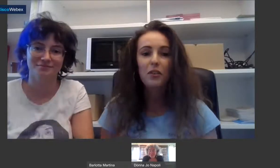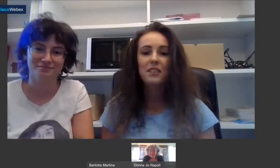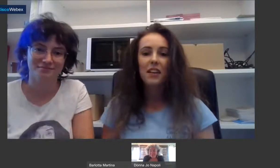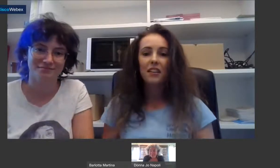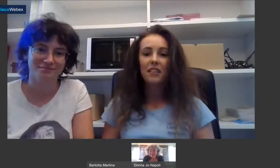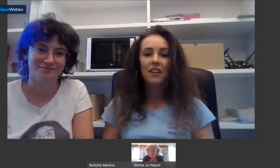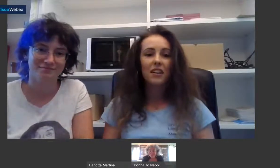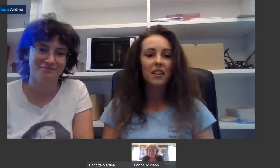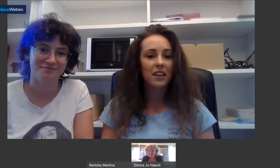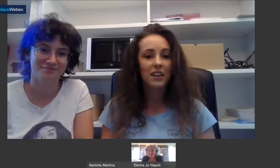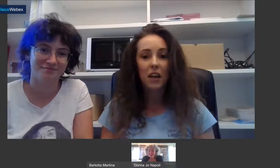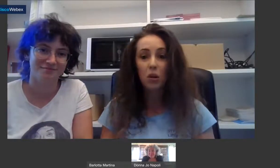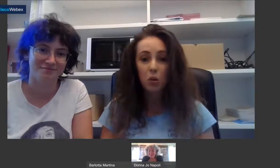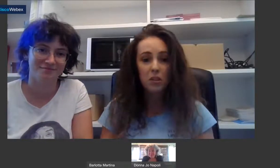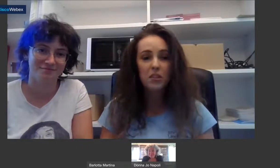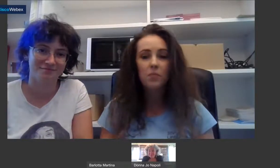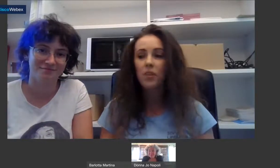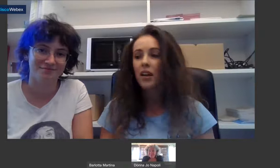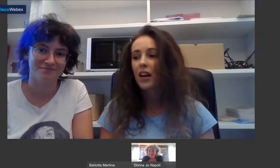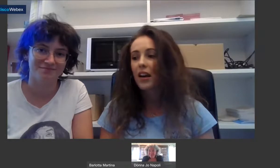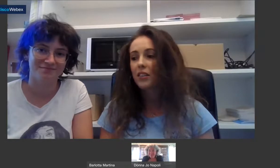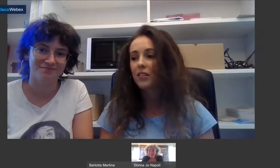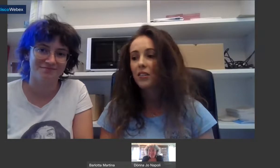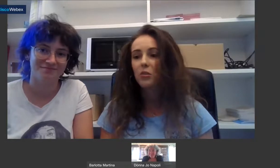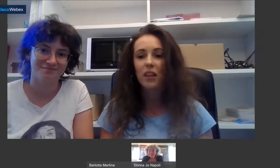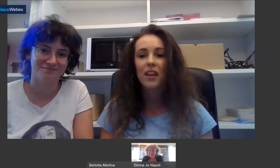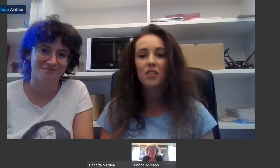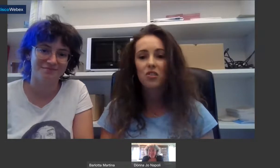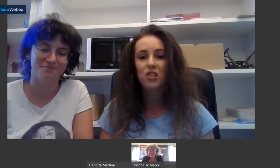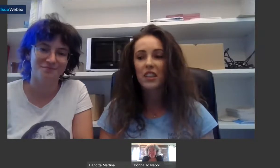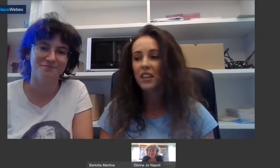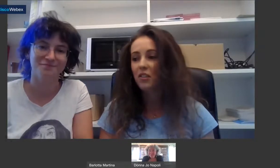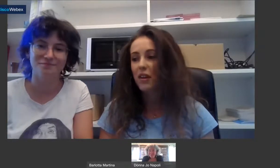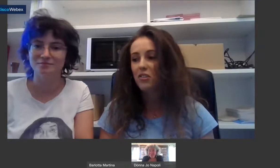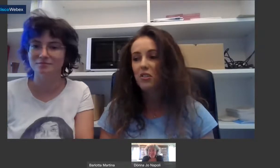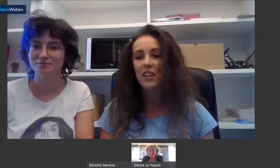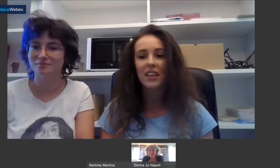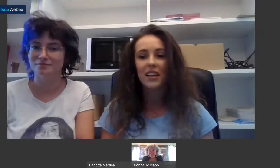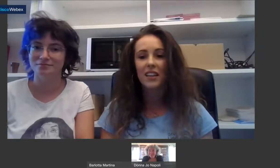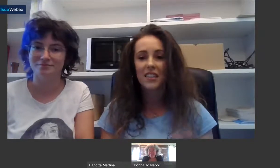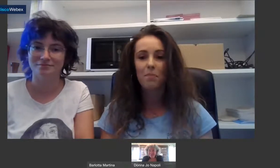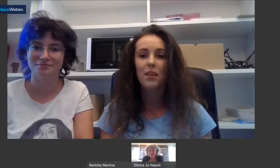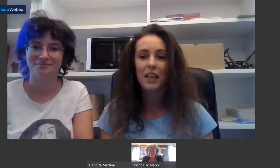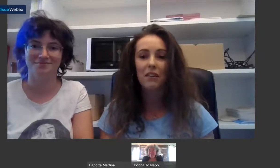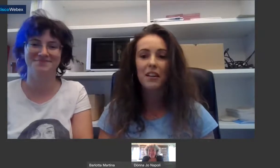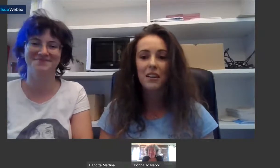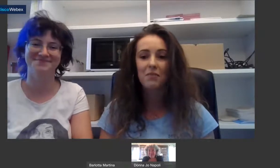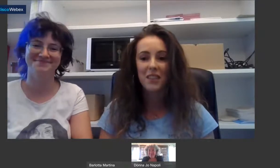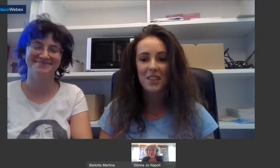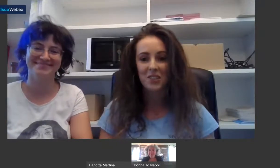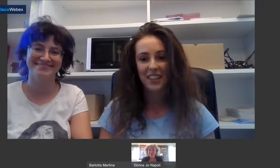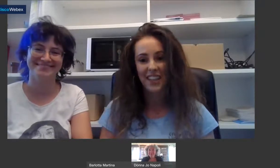conference and a course. And today she graciously accepted our invitation again.